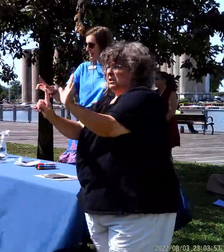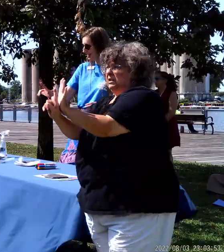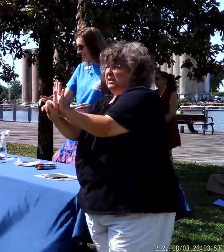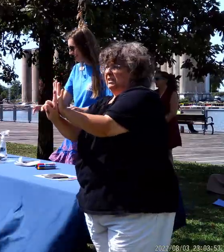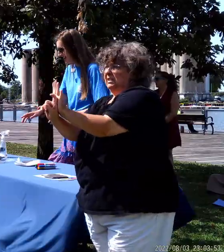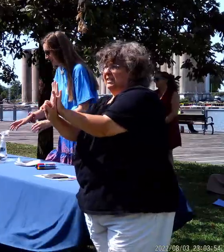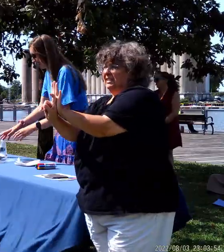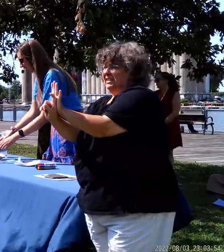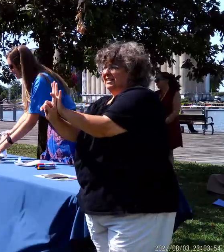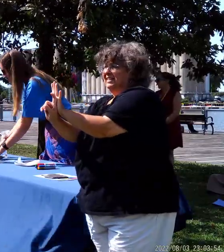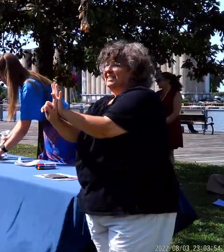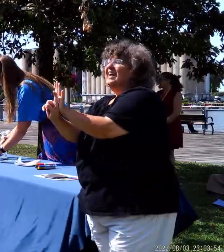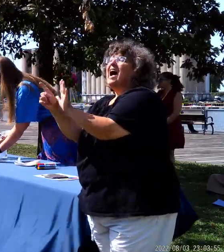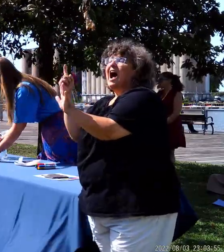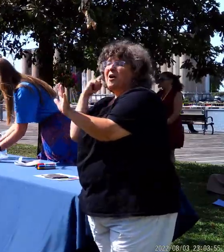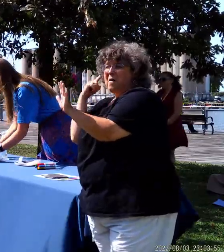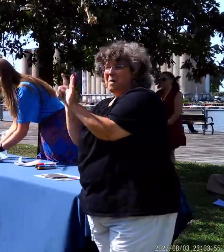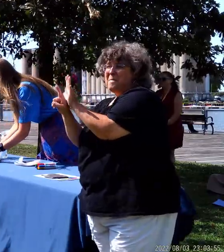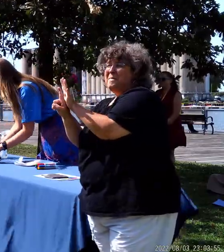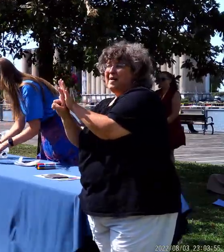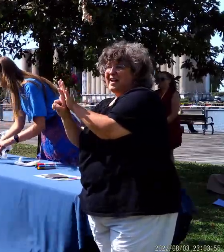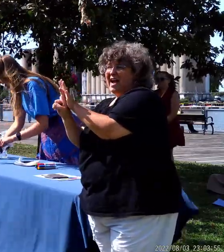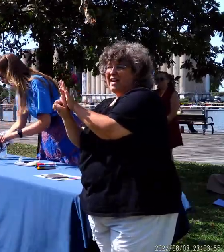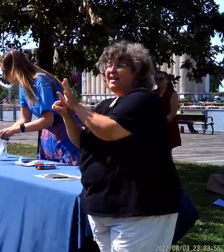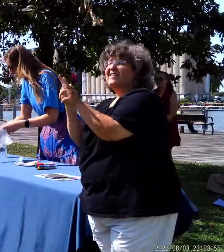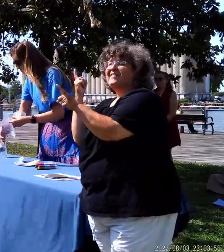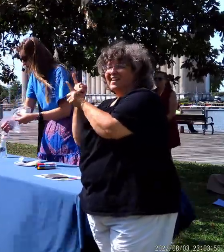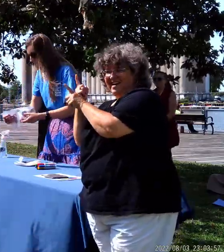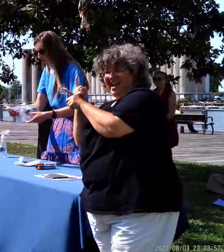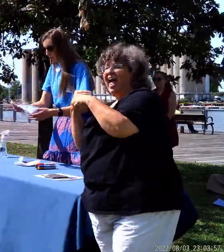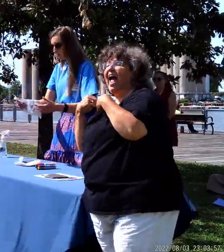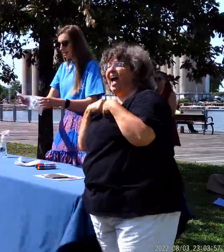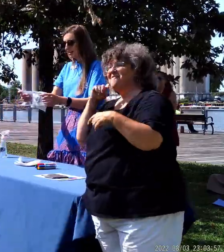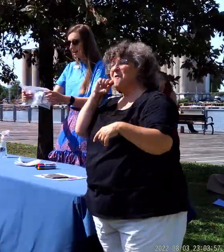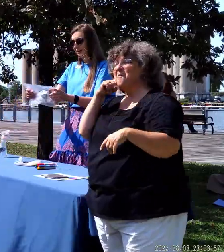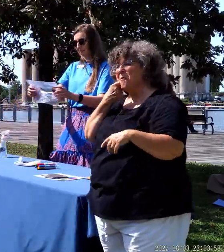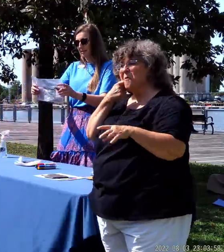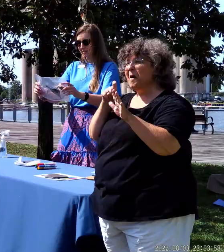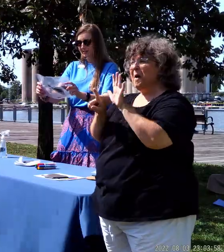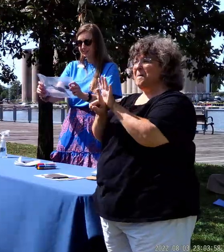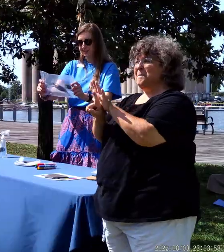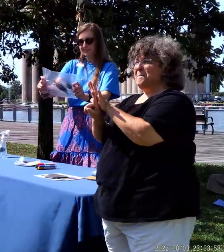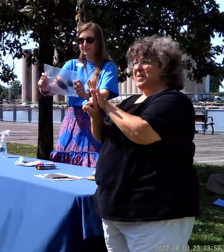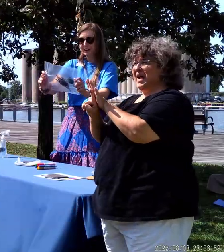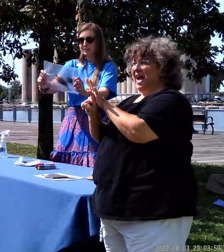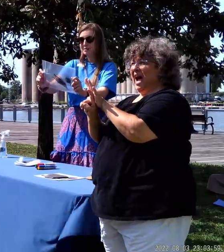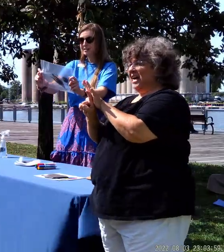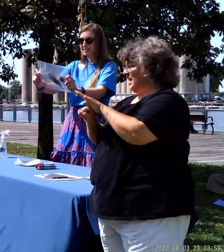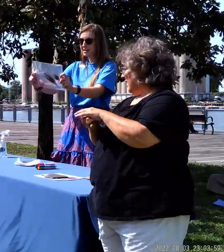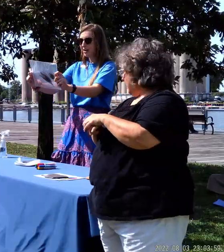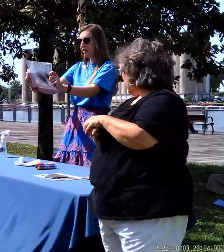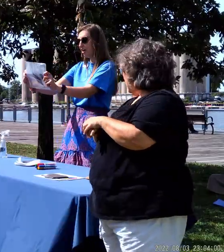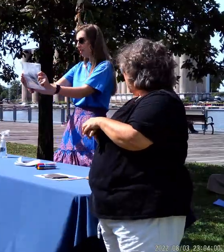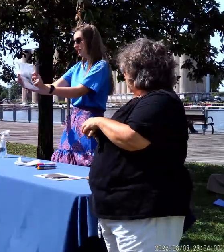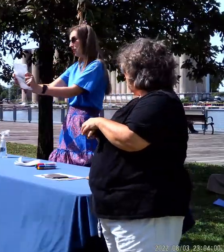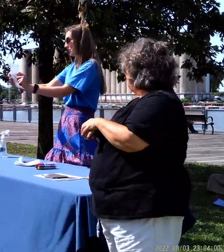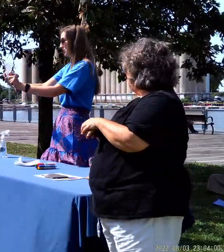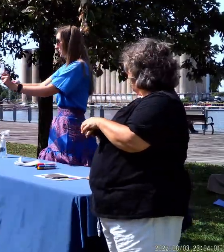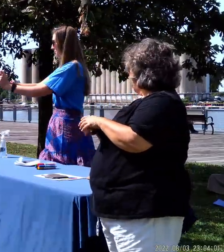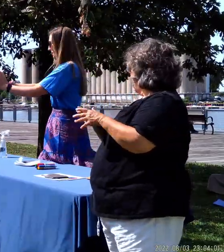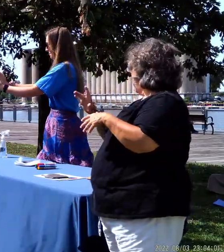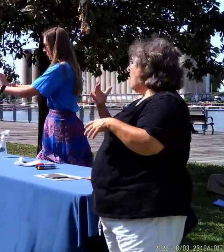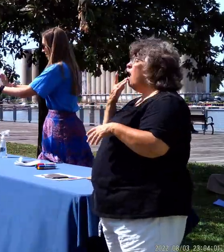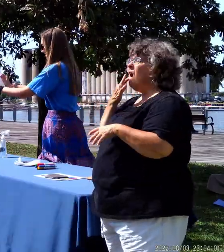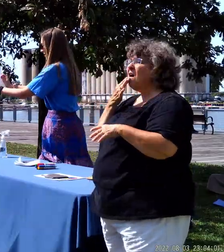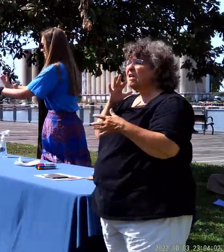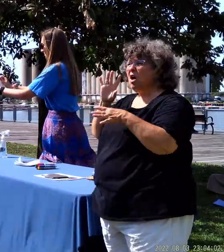Ooh, a peacock. I heard a peacock. So I have some really cool peacock feathers, and you can see all the colors